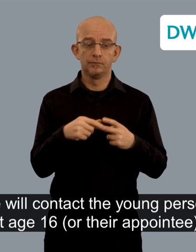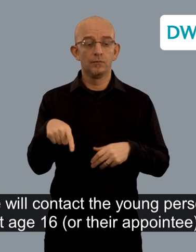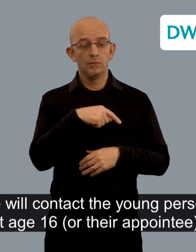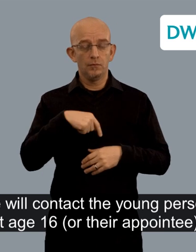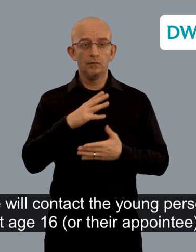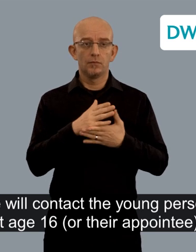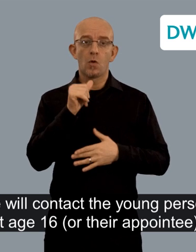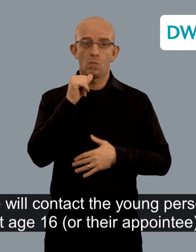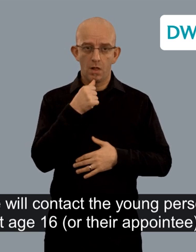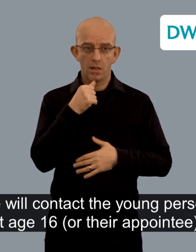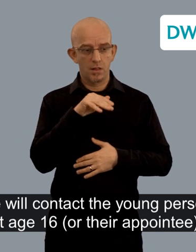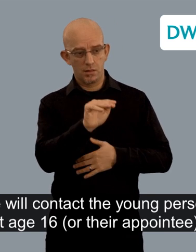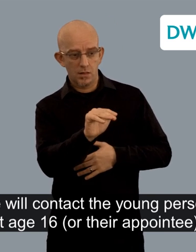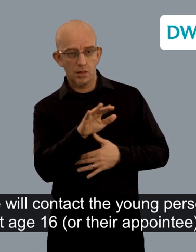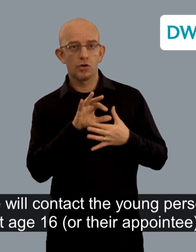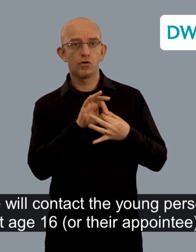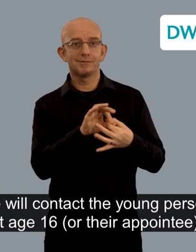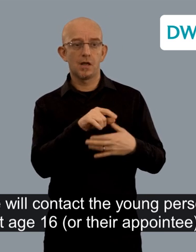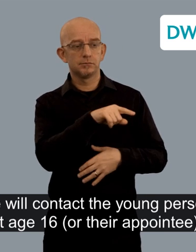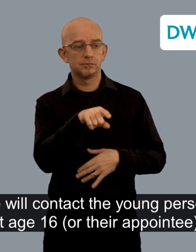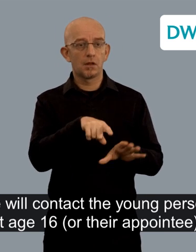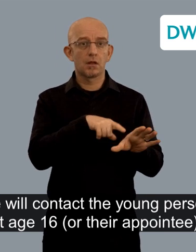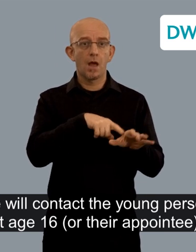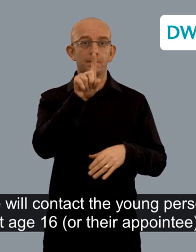We will contact the young person at age 16